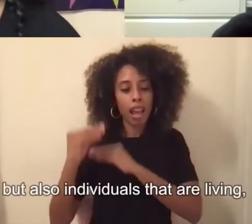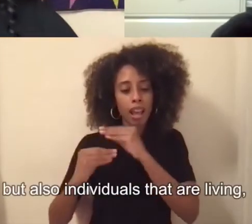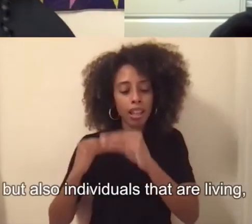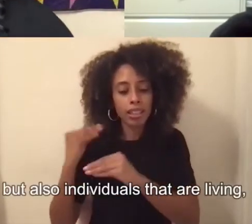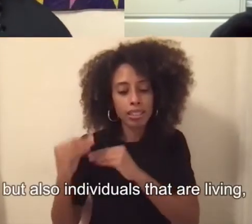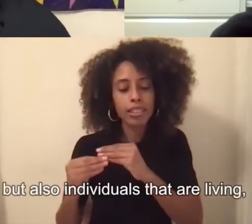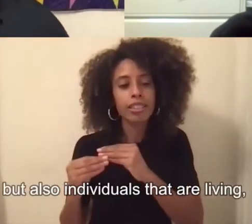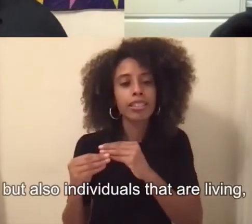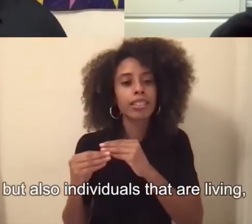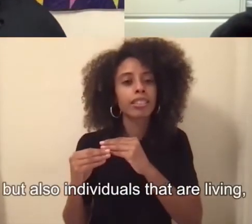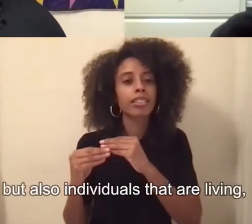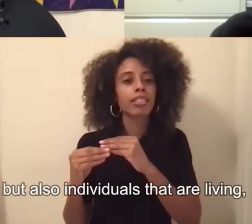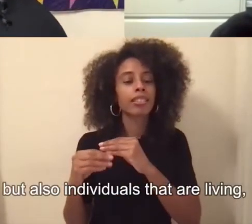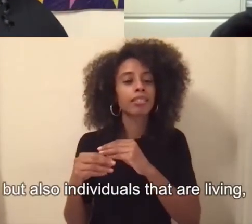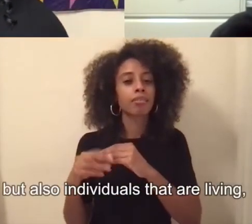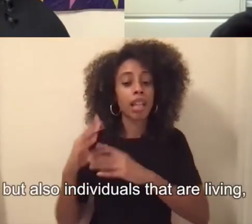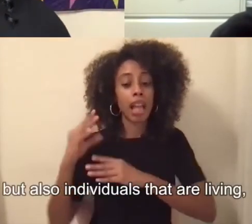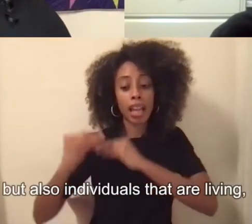but